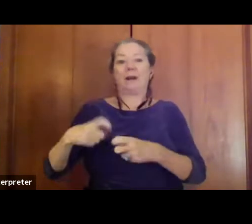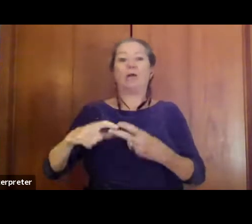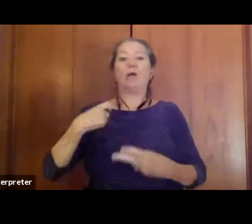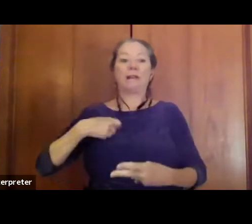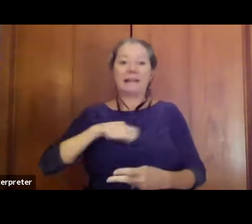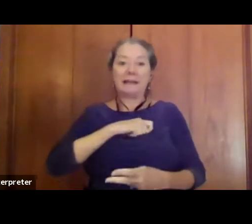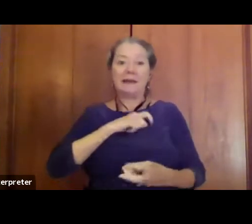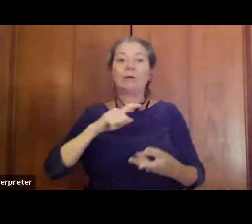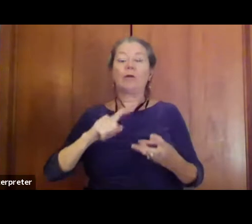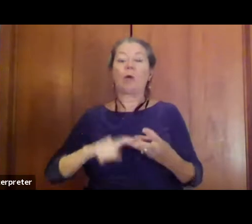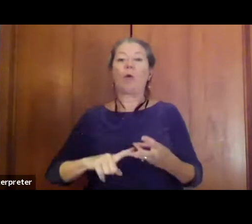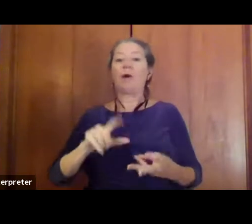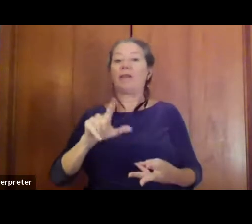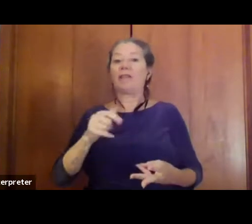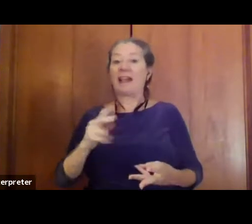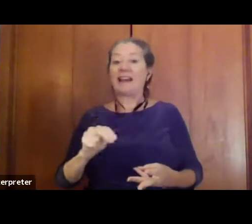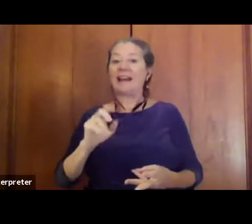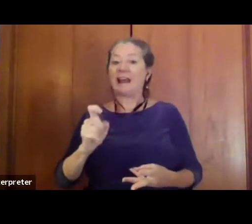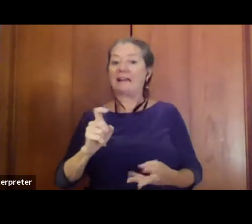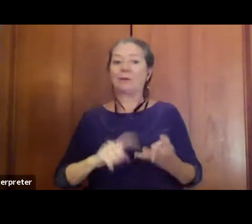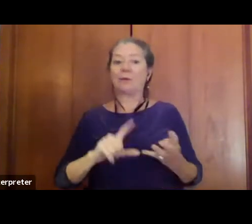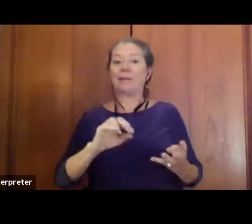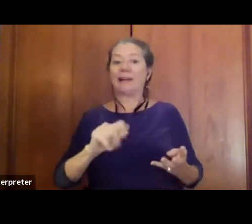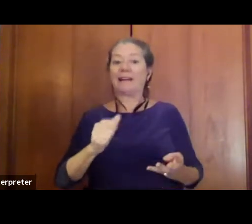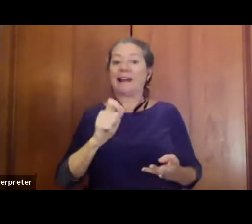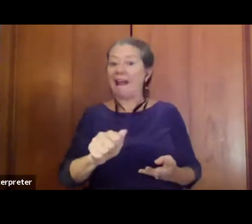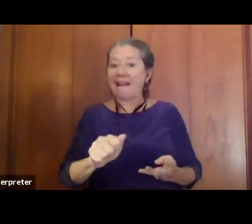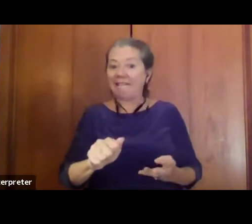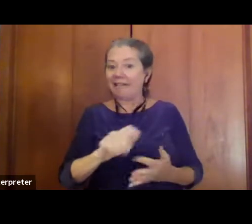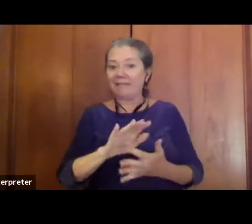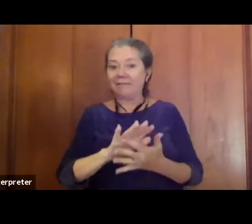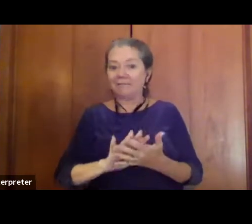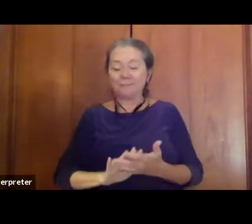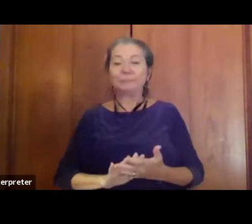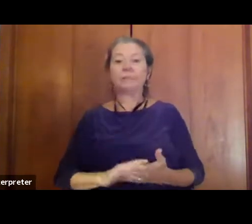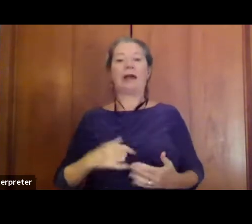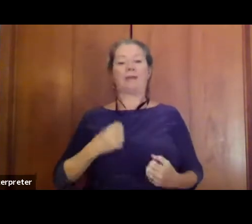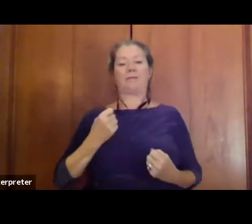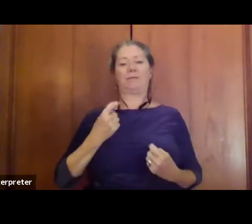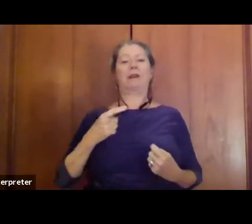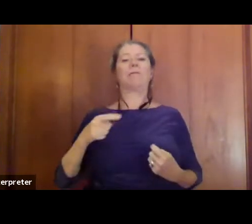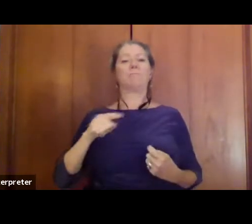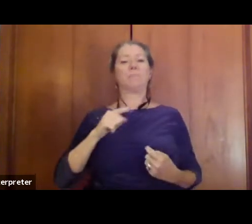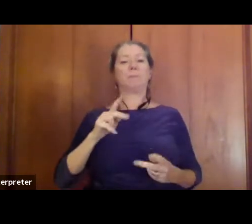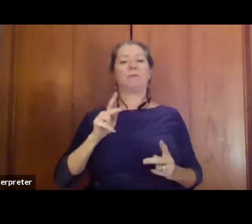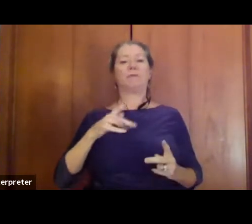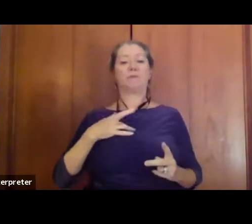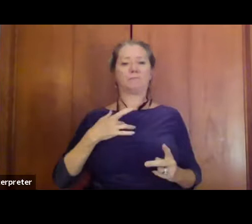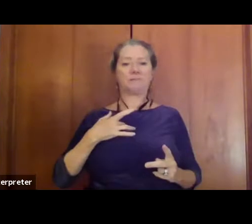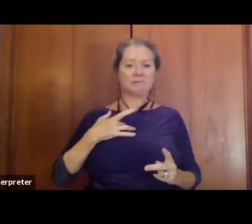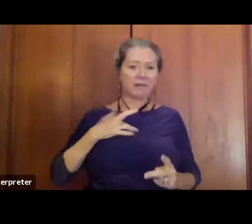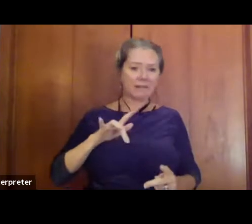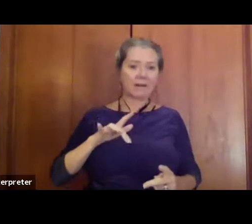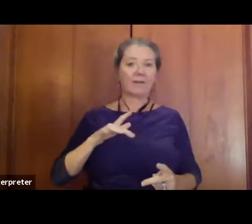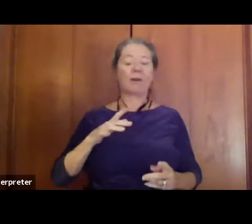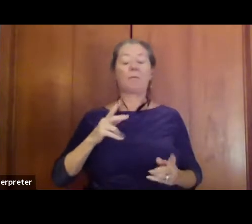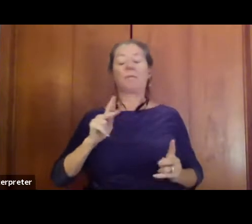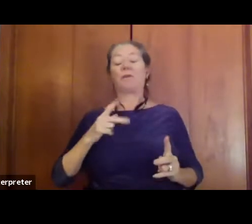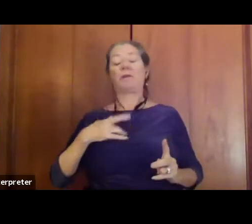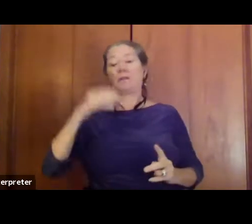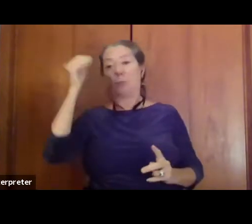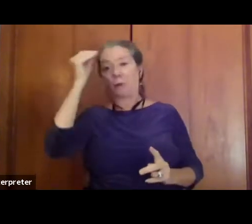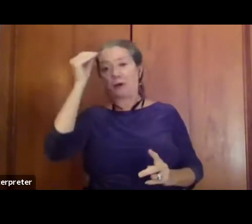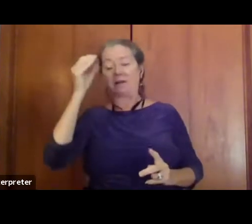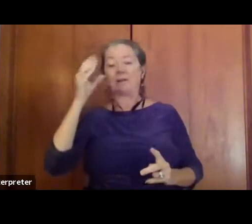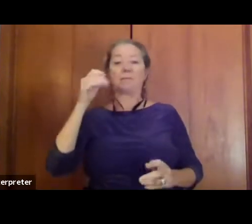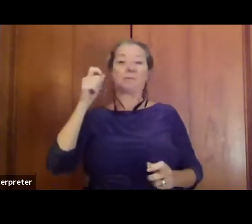Latina, Latinx, or Latinx. I understand that there are sensitivities, opinions, judgments, views associated with